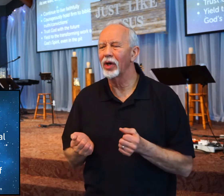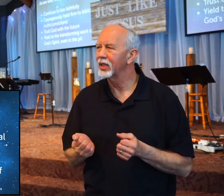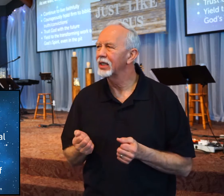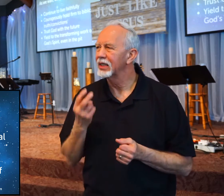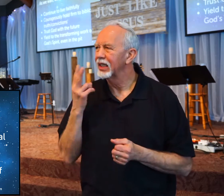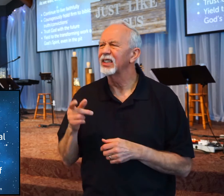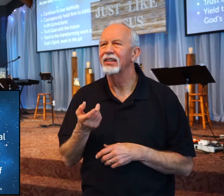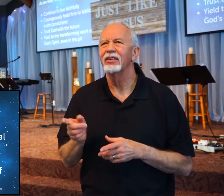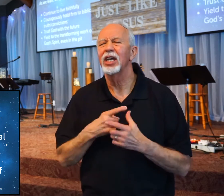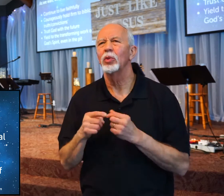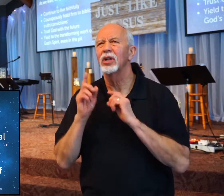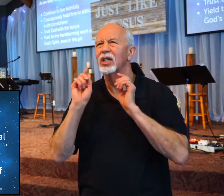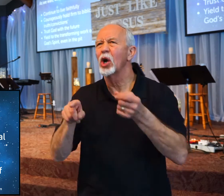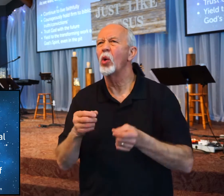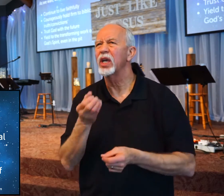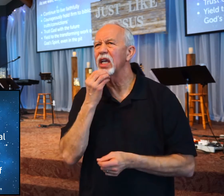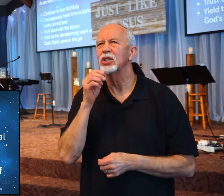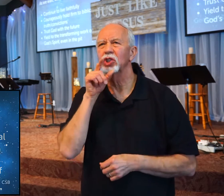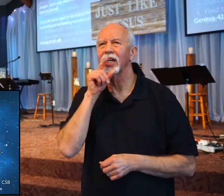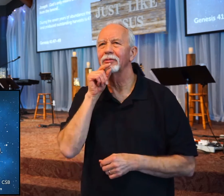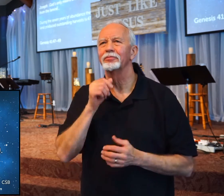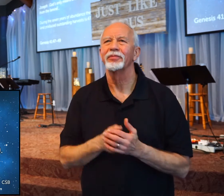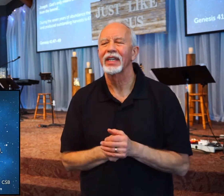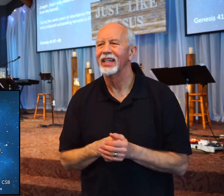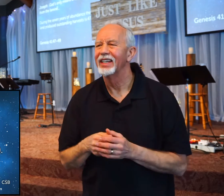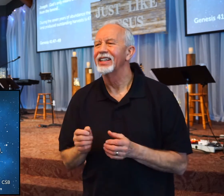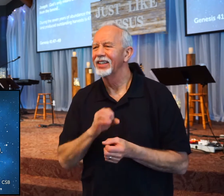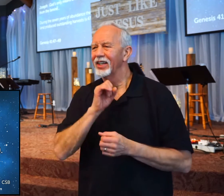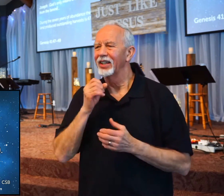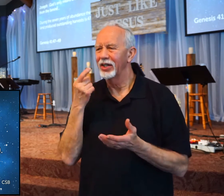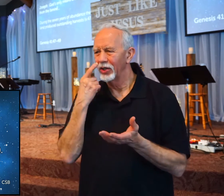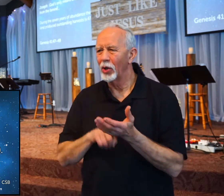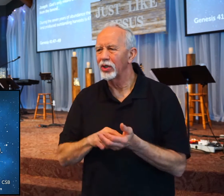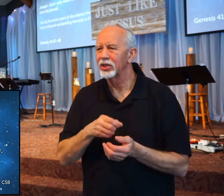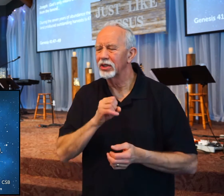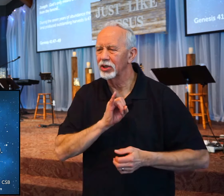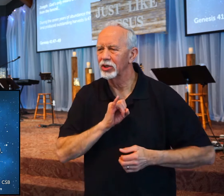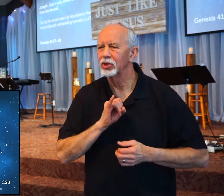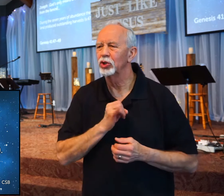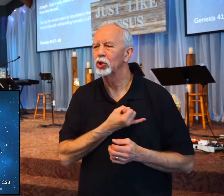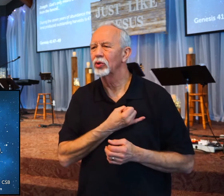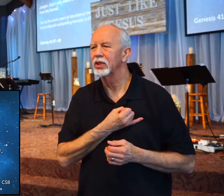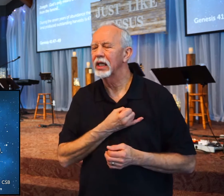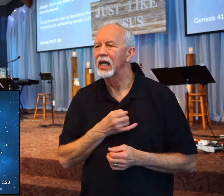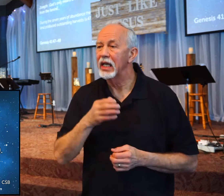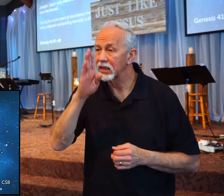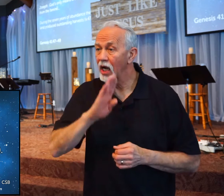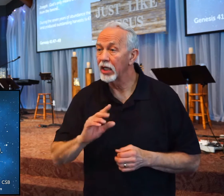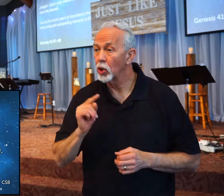we go. Number one, notice Joseph as God's only means of salvation.